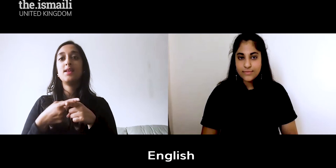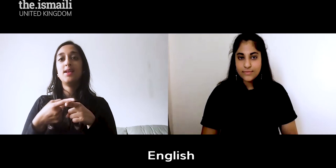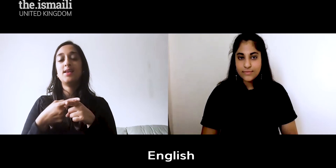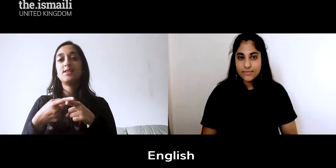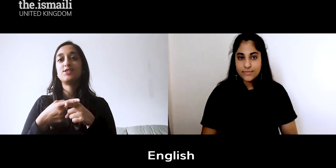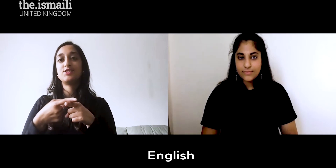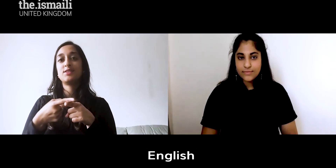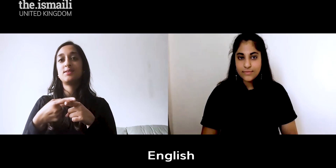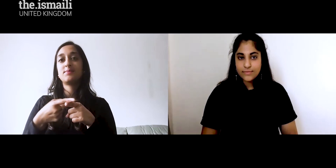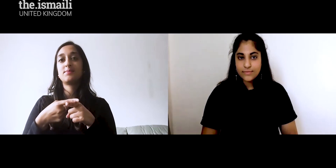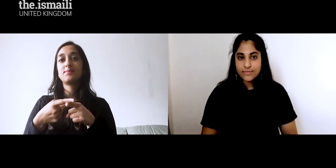Healer.